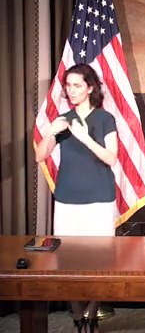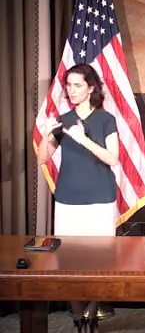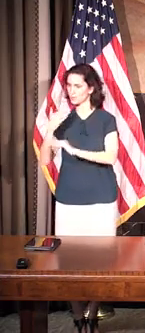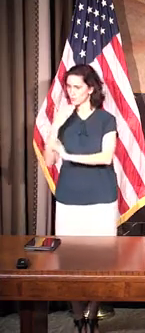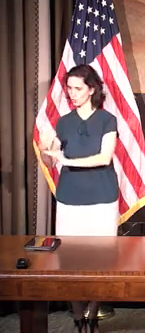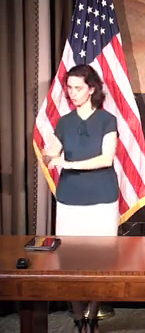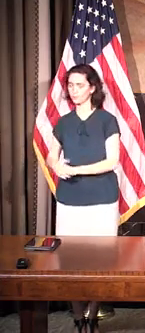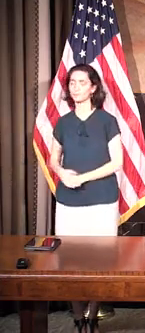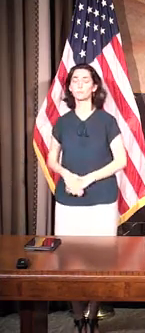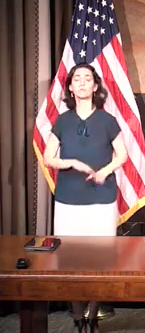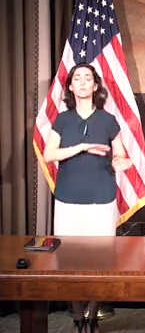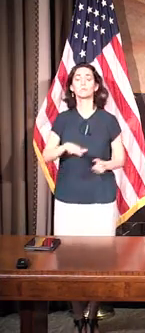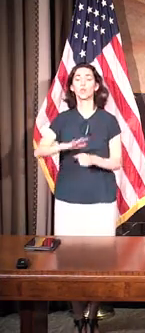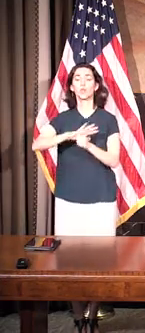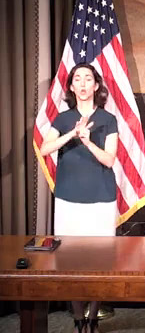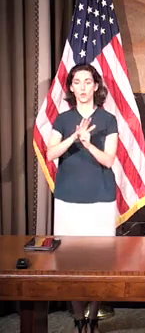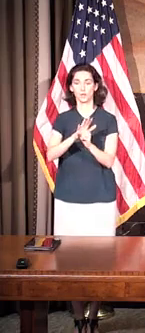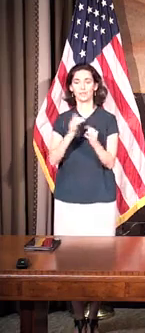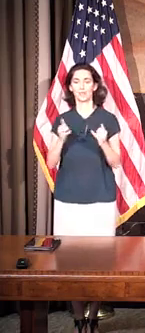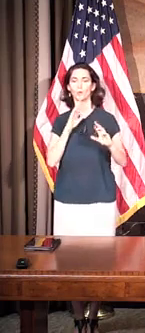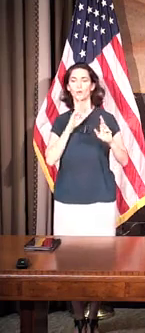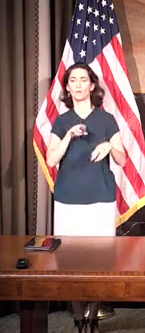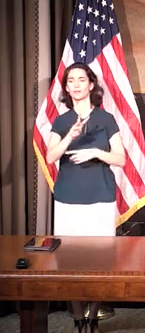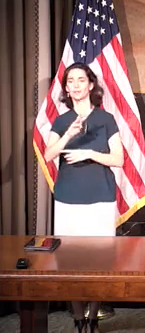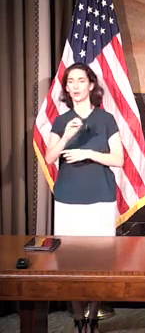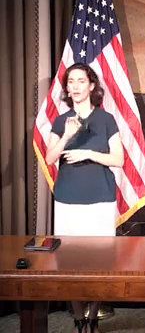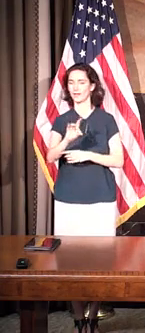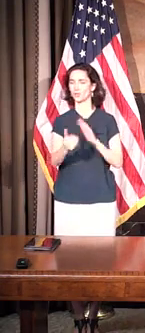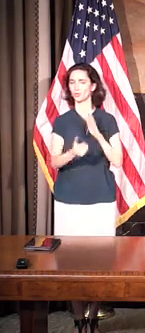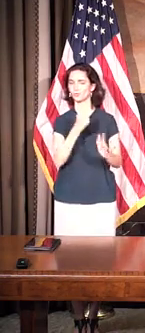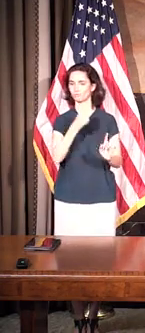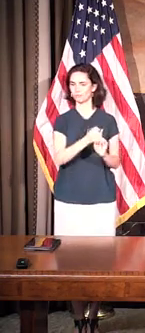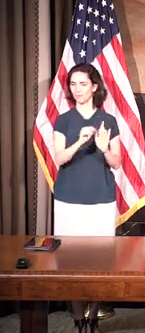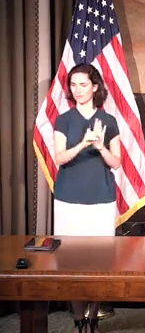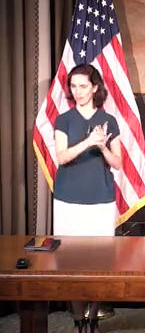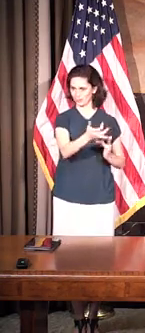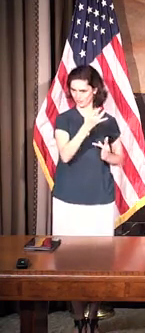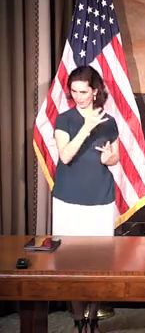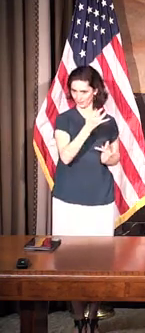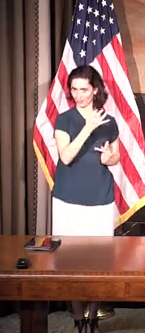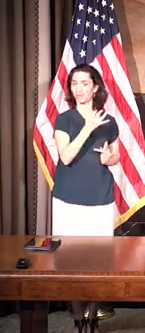today 608 new cases, and those cases are from